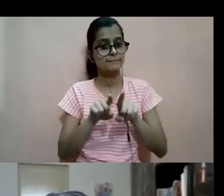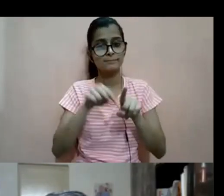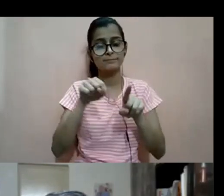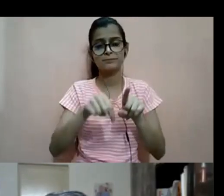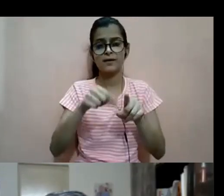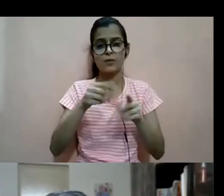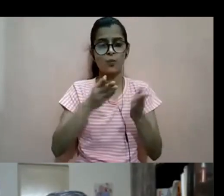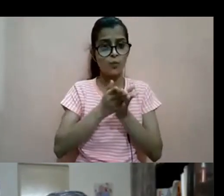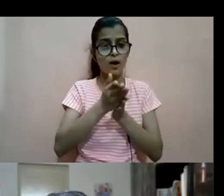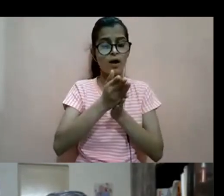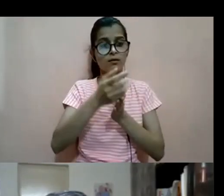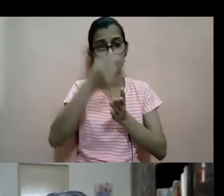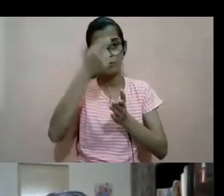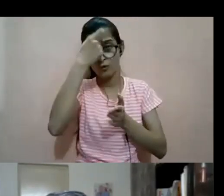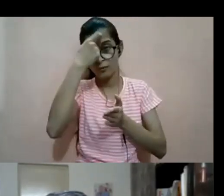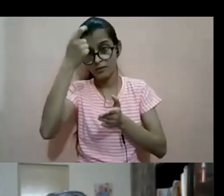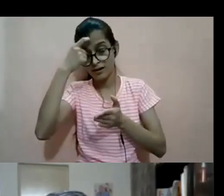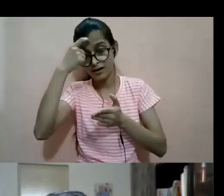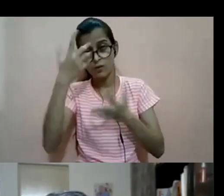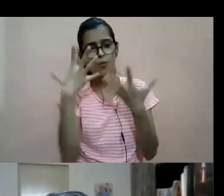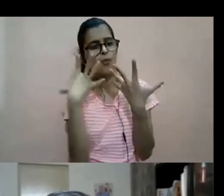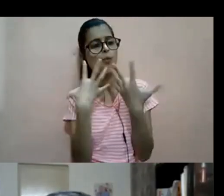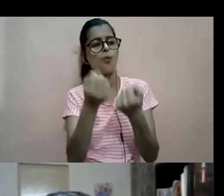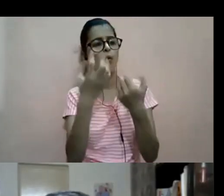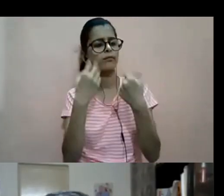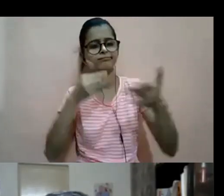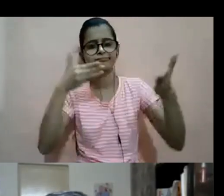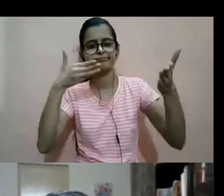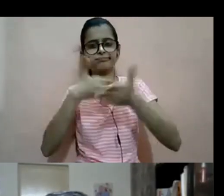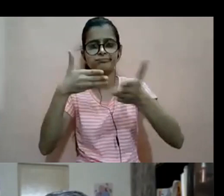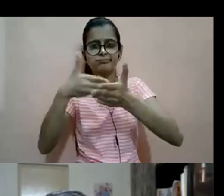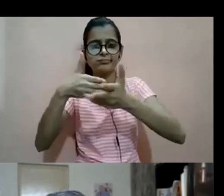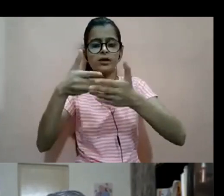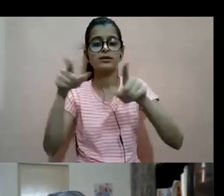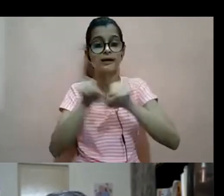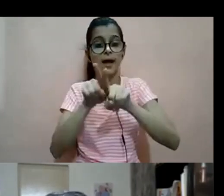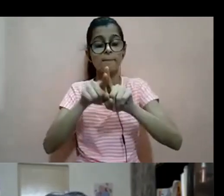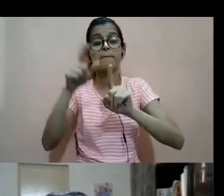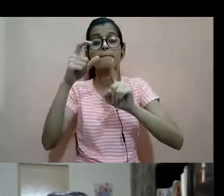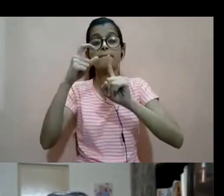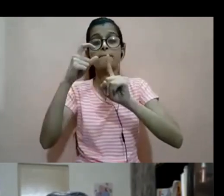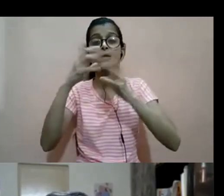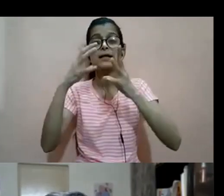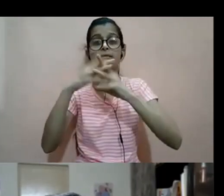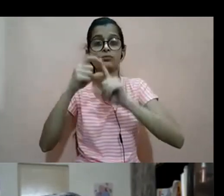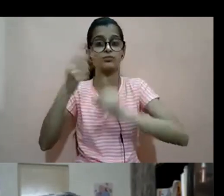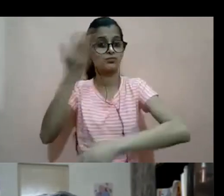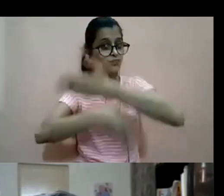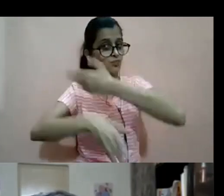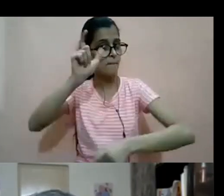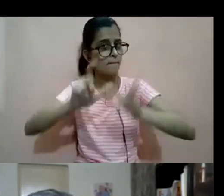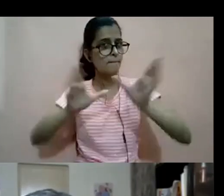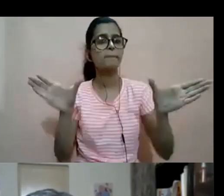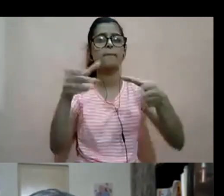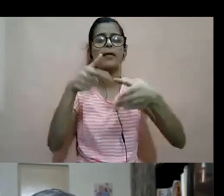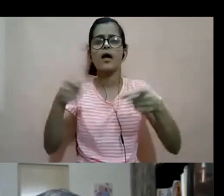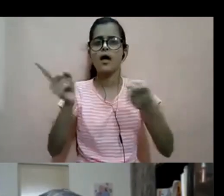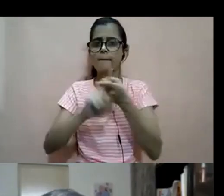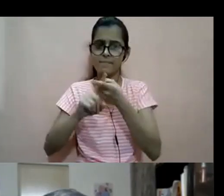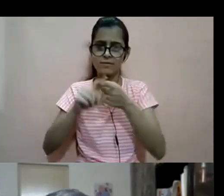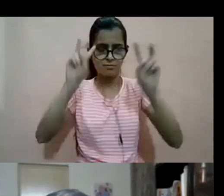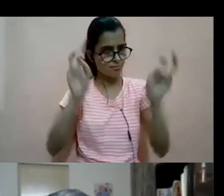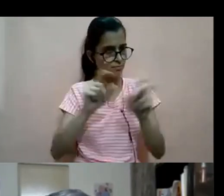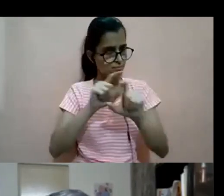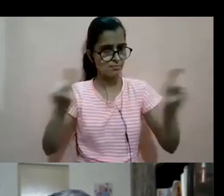problematizing desire through the category of disability and trying to use